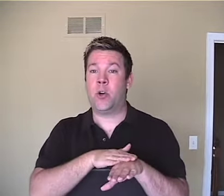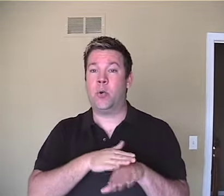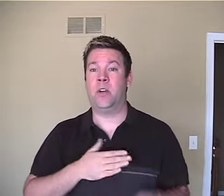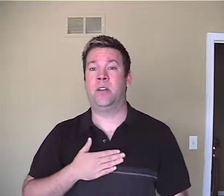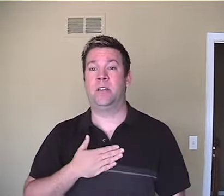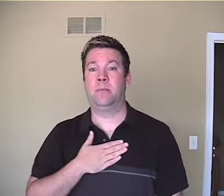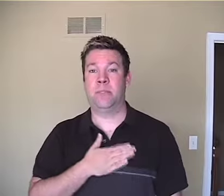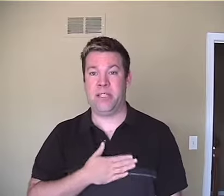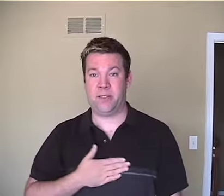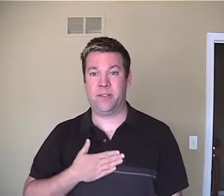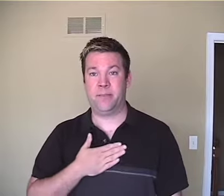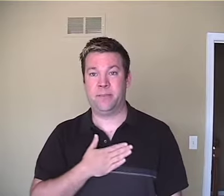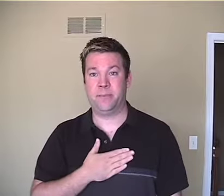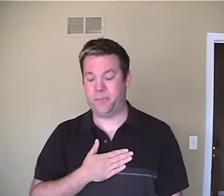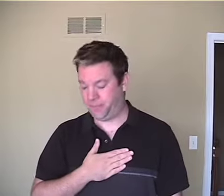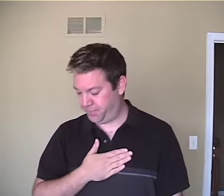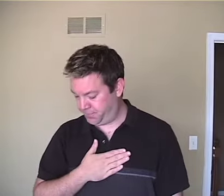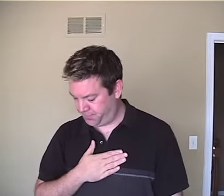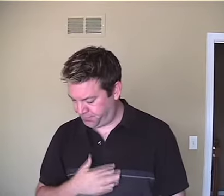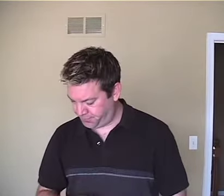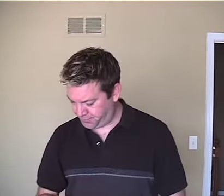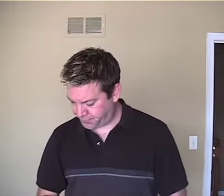slow, please.